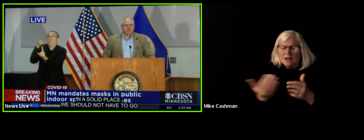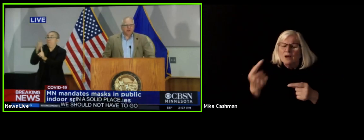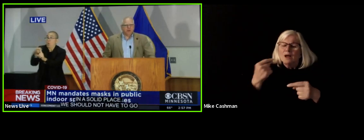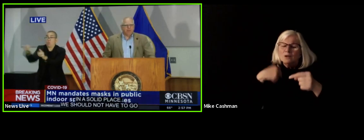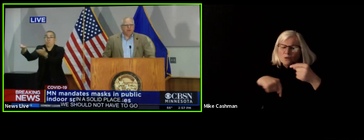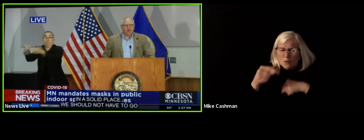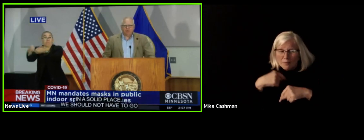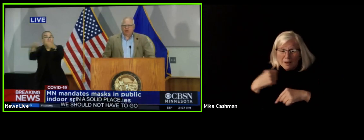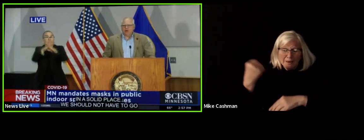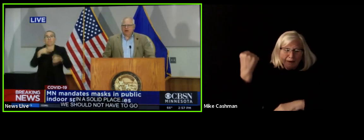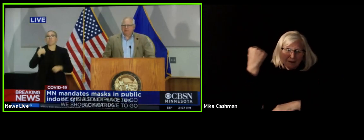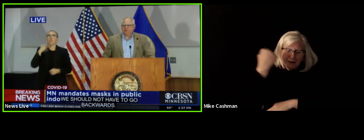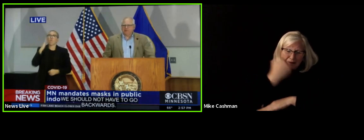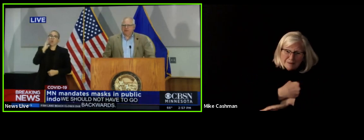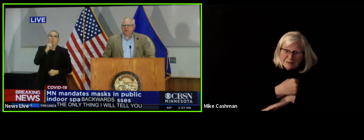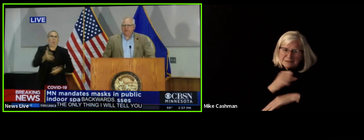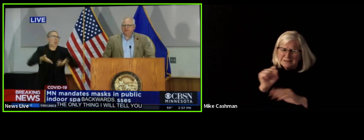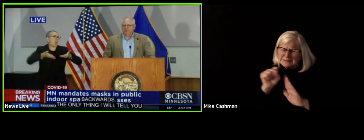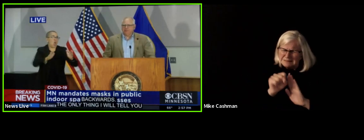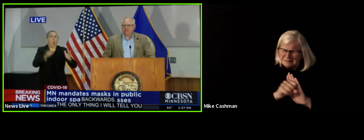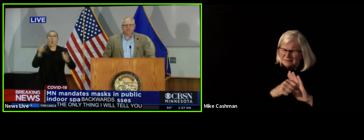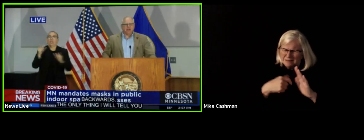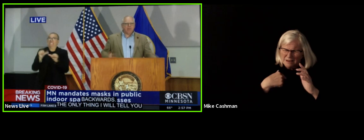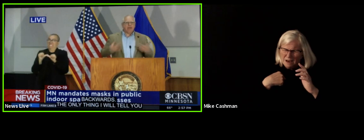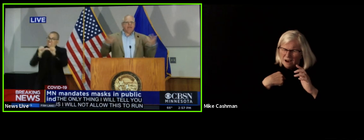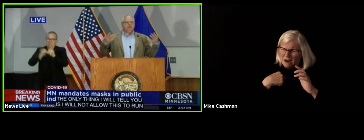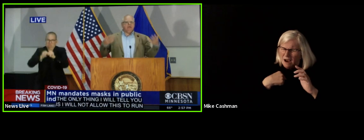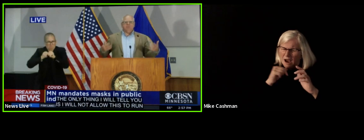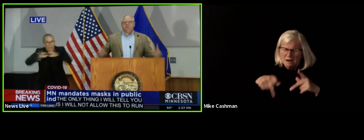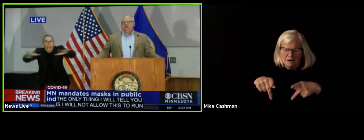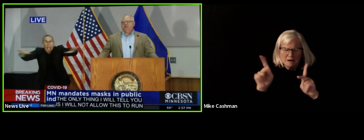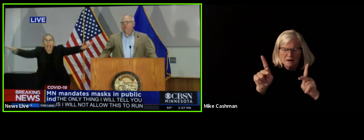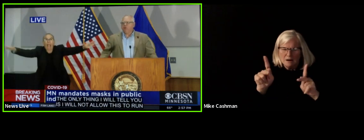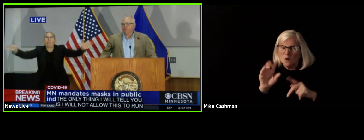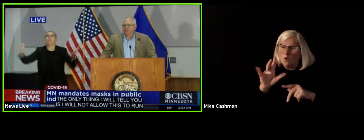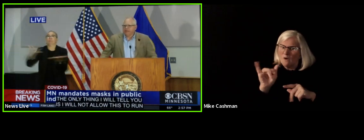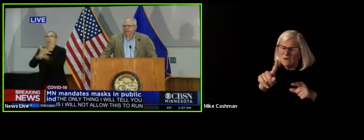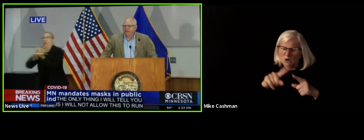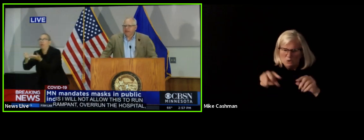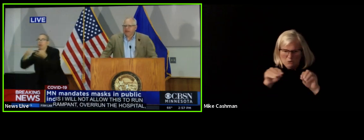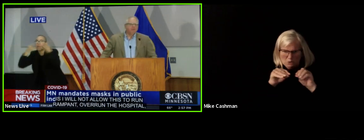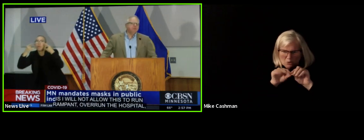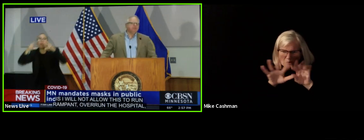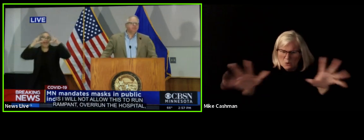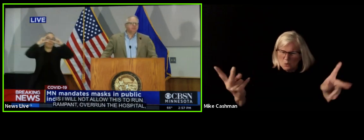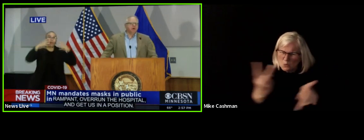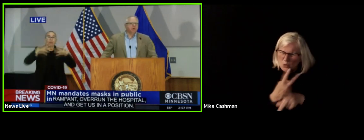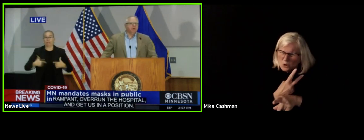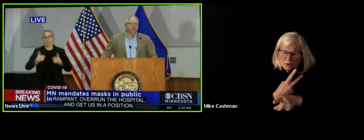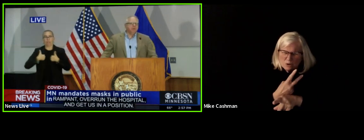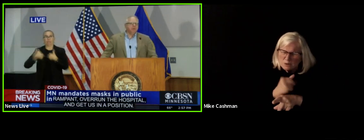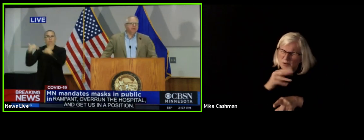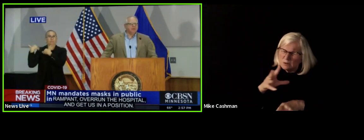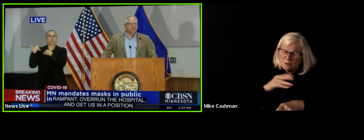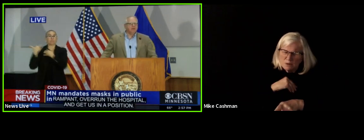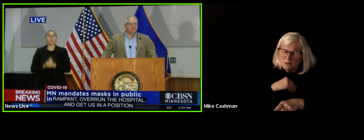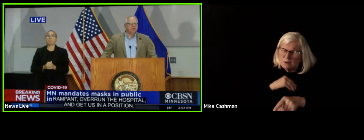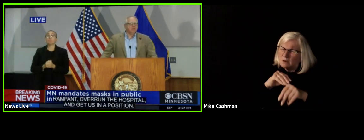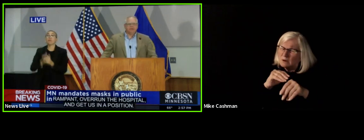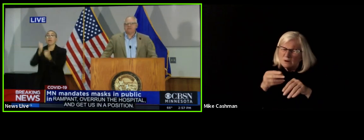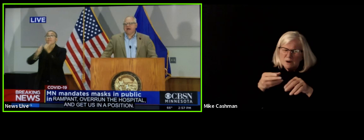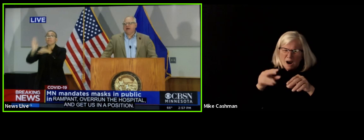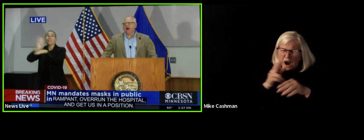to run rampant, overrun our hospitals, and get us in a position. Again, if it were up to me, every business would be open and there would be nothing we'd